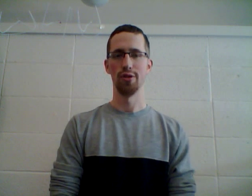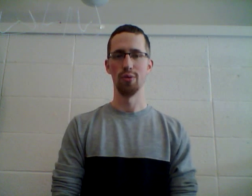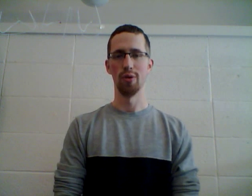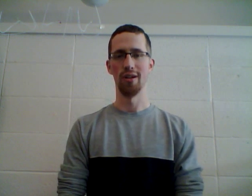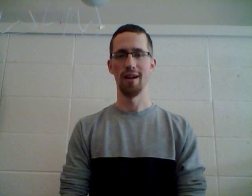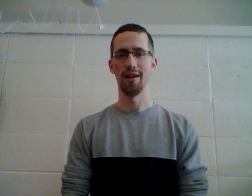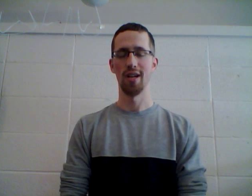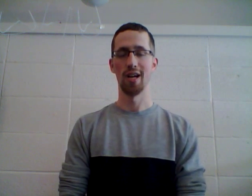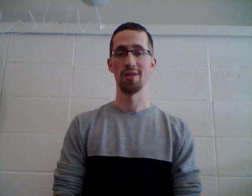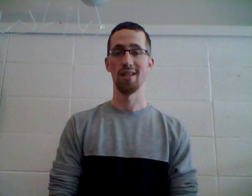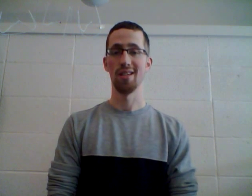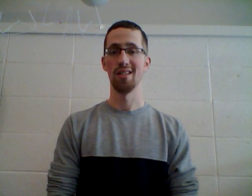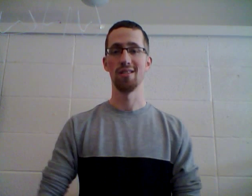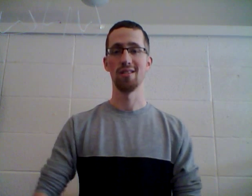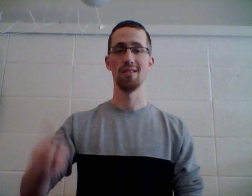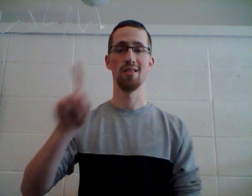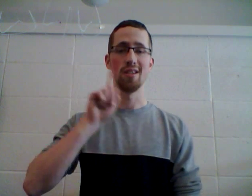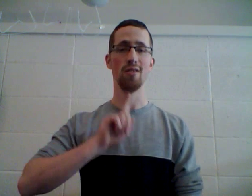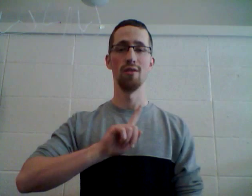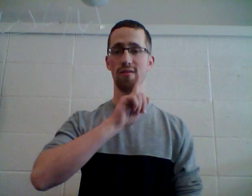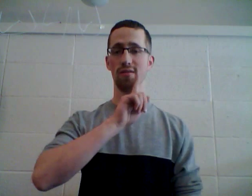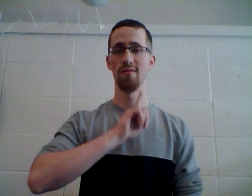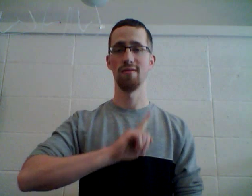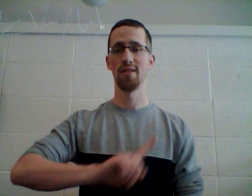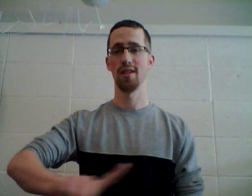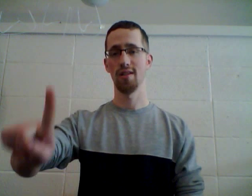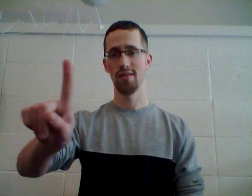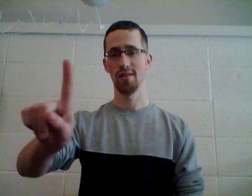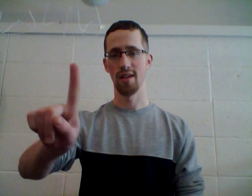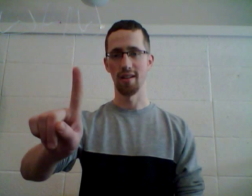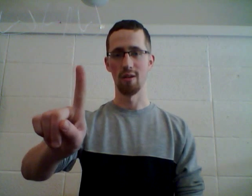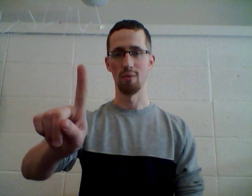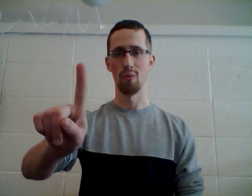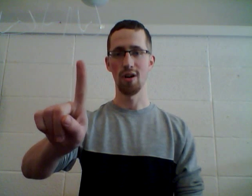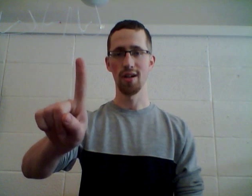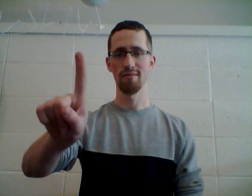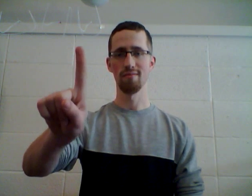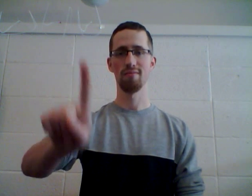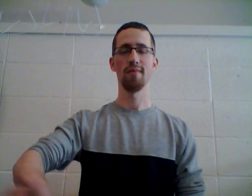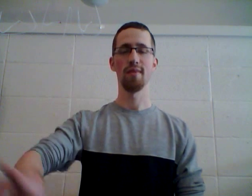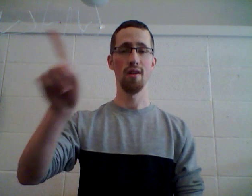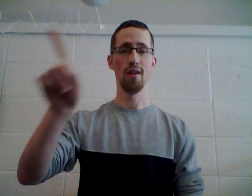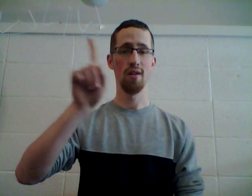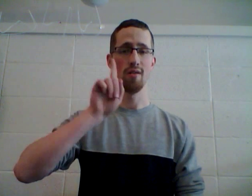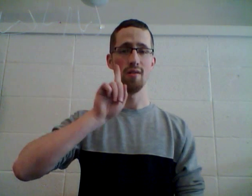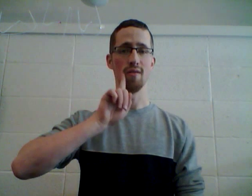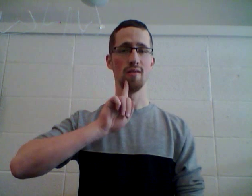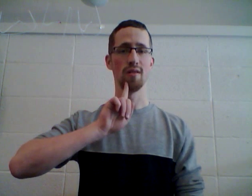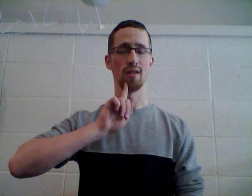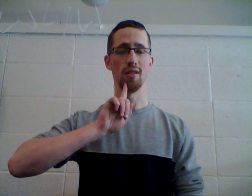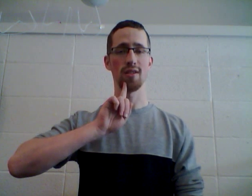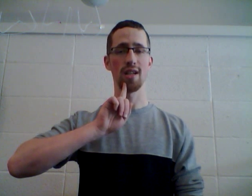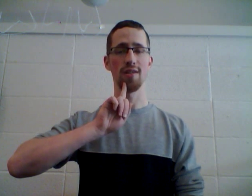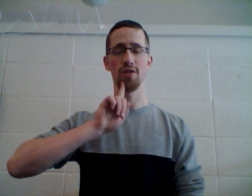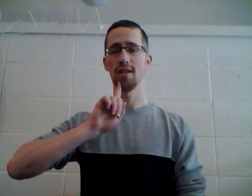relational word, kind of the opposite, is single. Take the number 1, the close side of your chin,